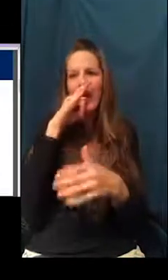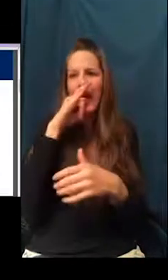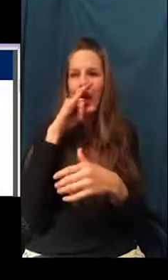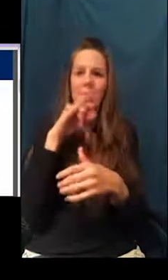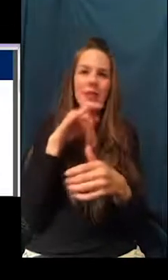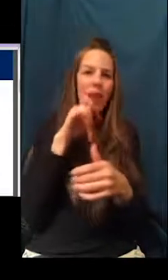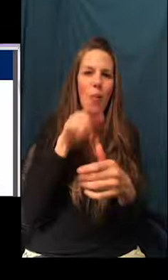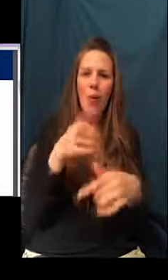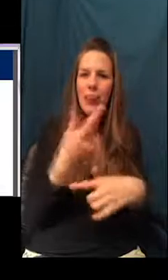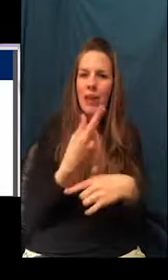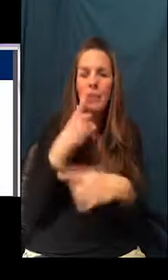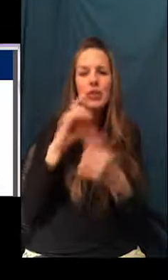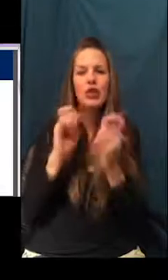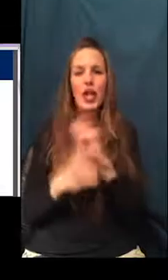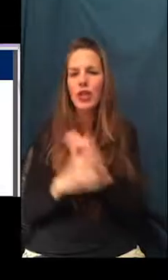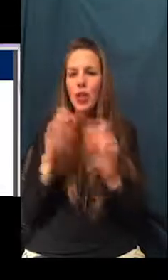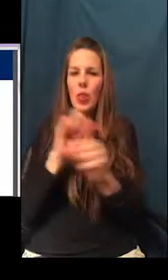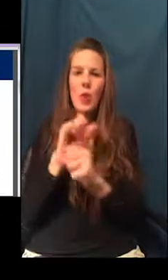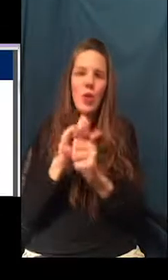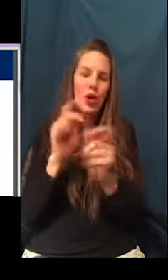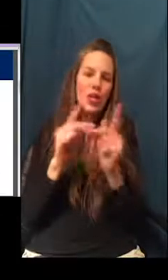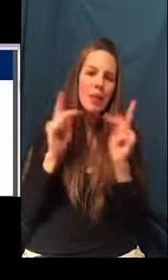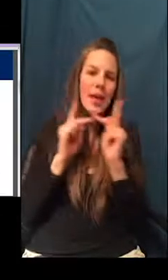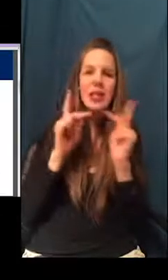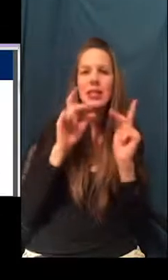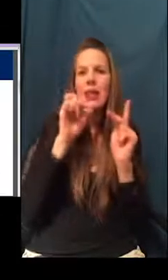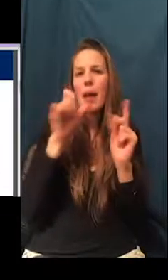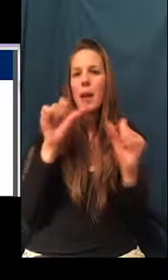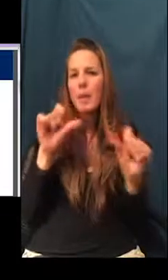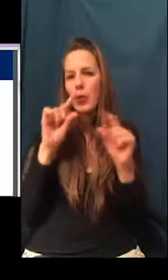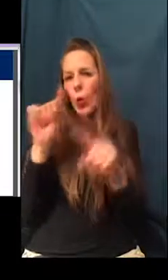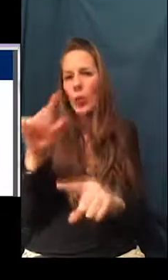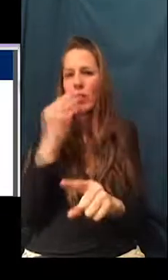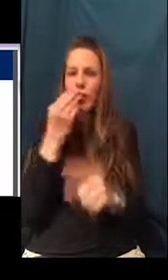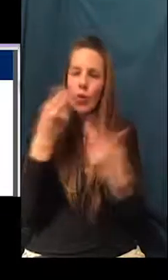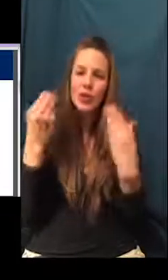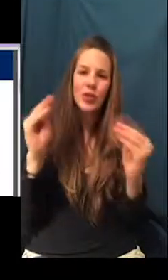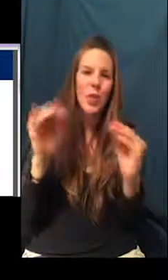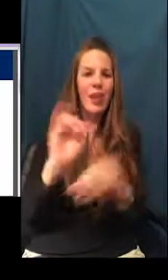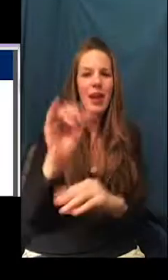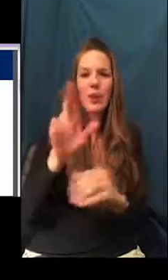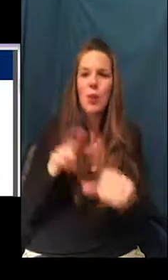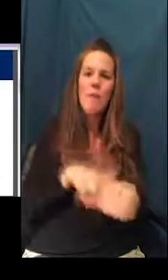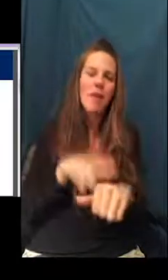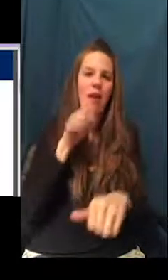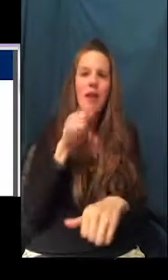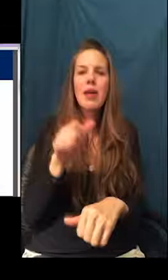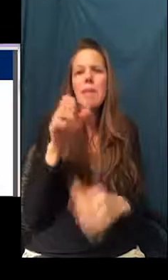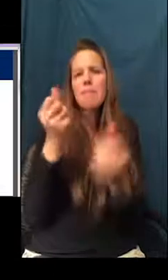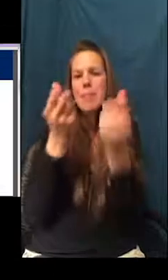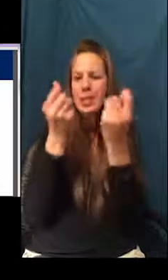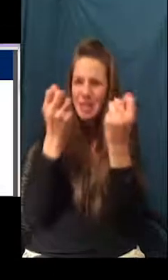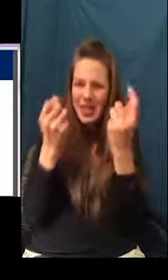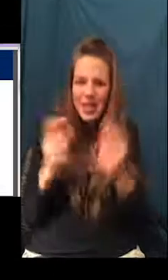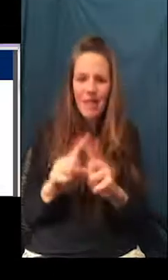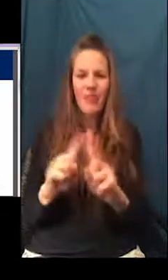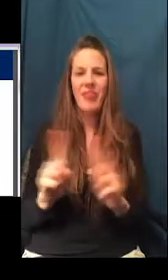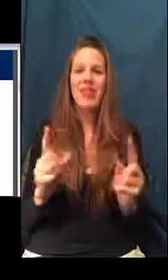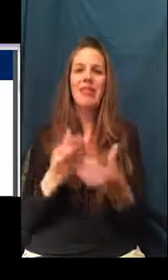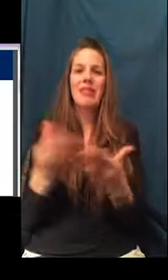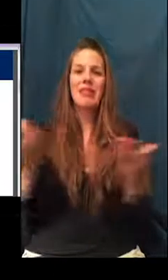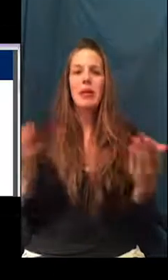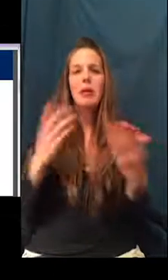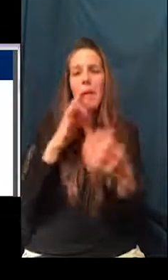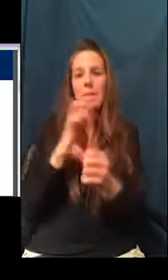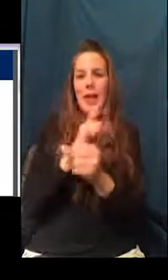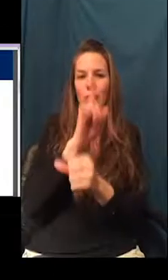it's not just our change of in our workspace or not being able to go to the grocery store like normal. It's many, many different things. So